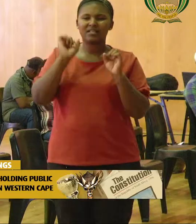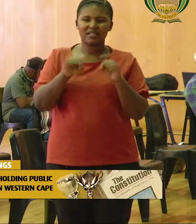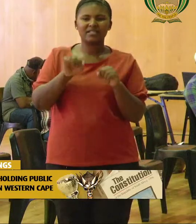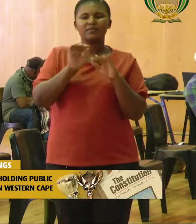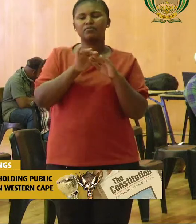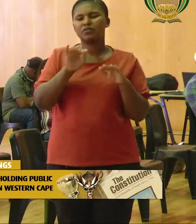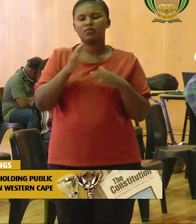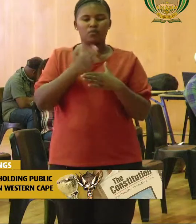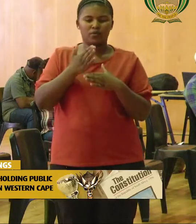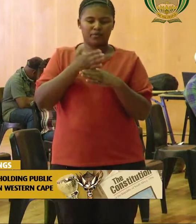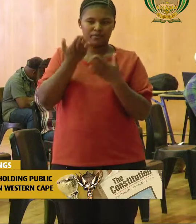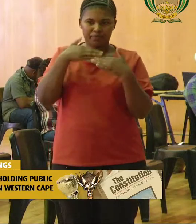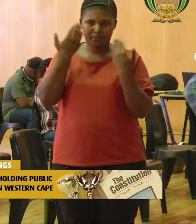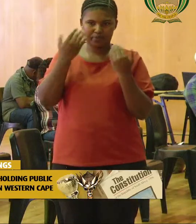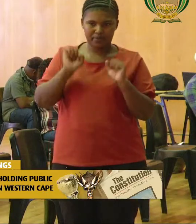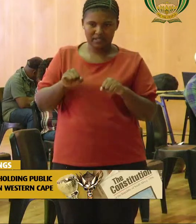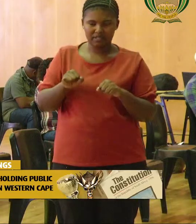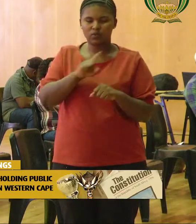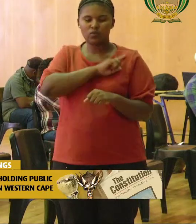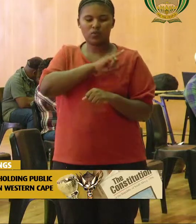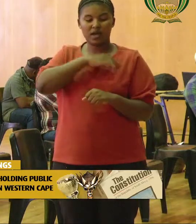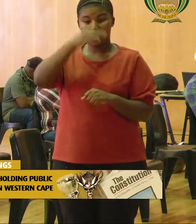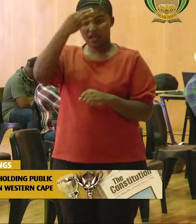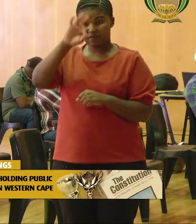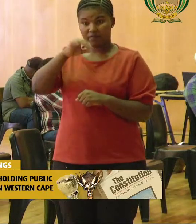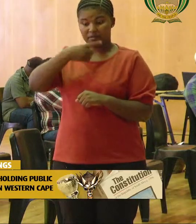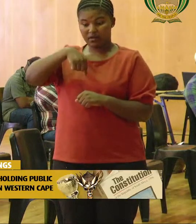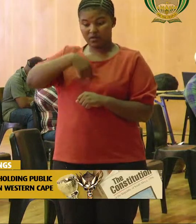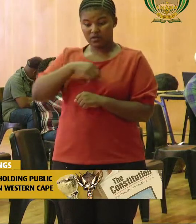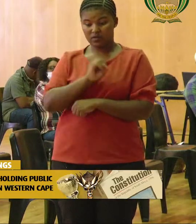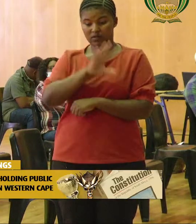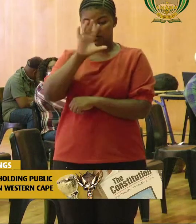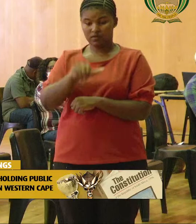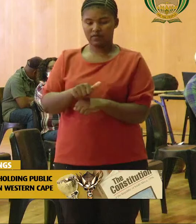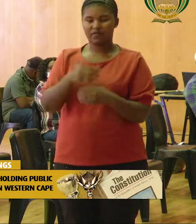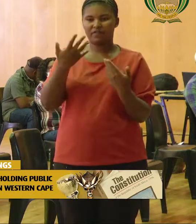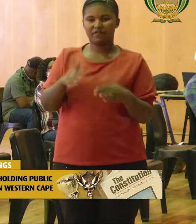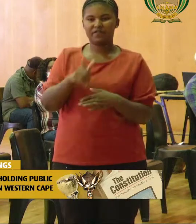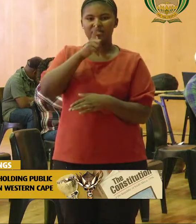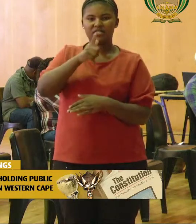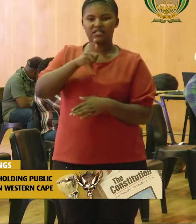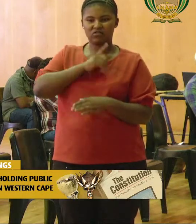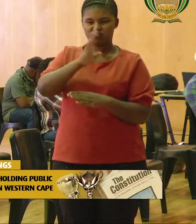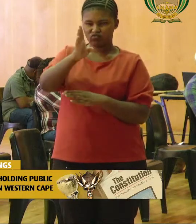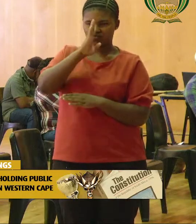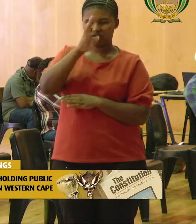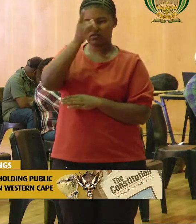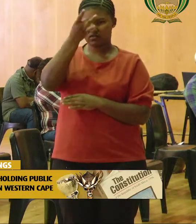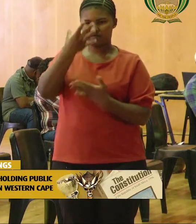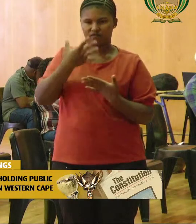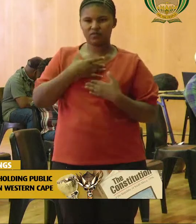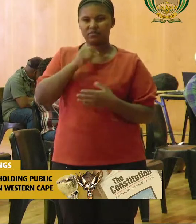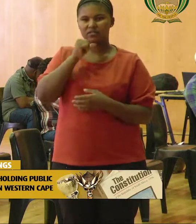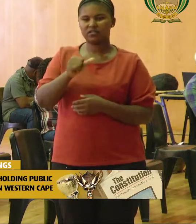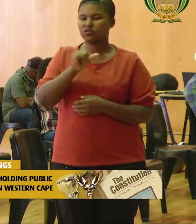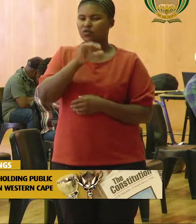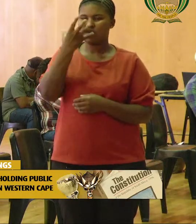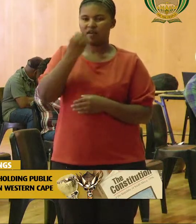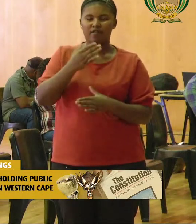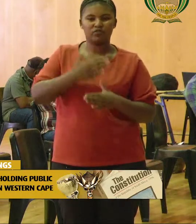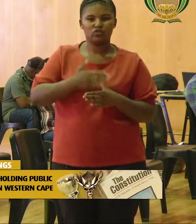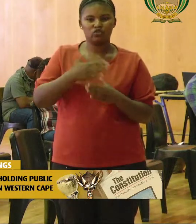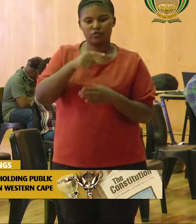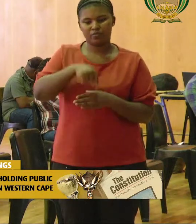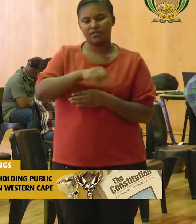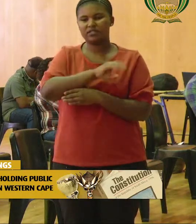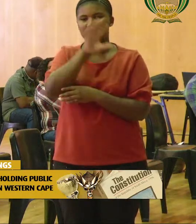are not working because our government, the government of South Africa, has told us straight to our faces that there are no jobs in